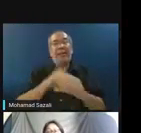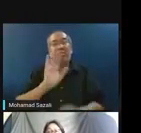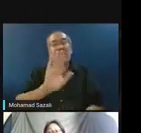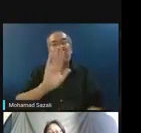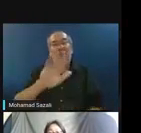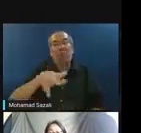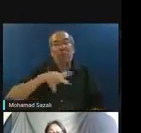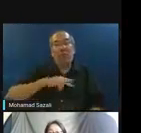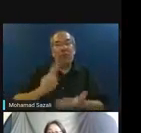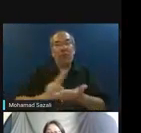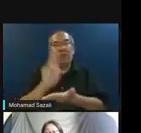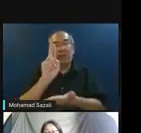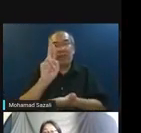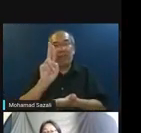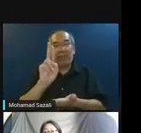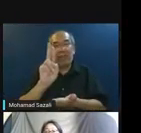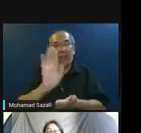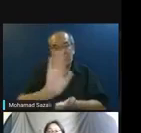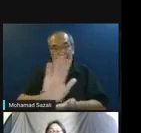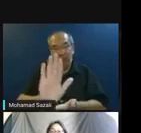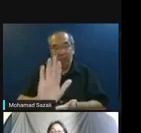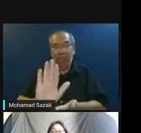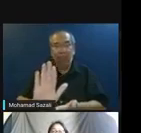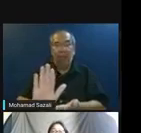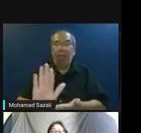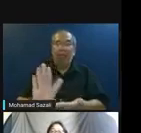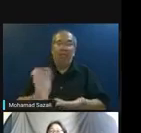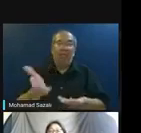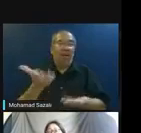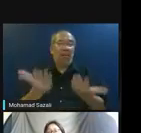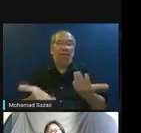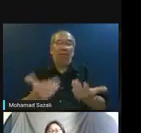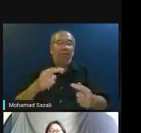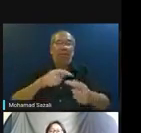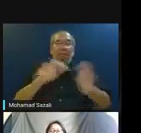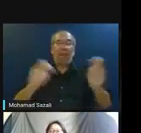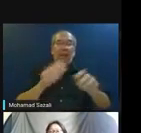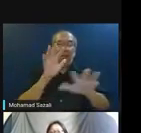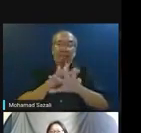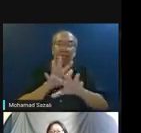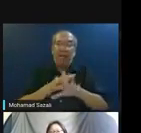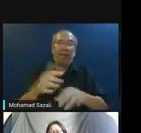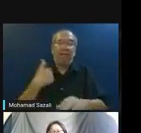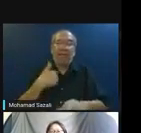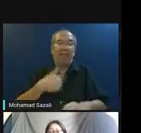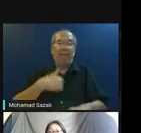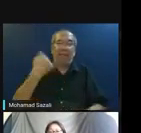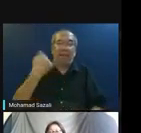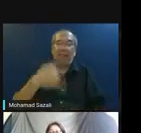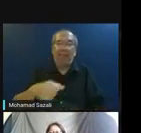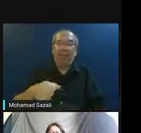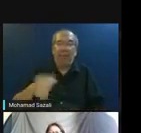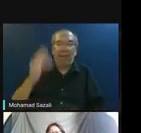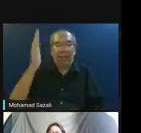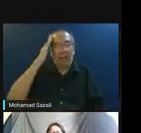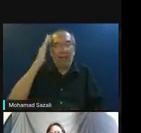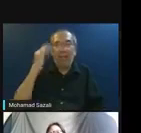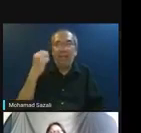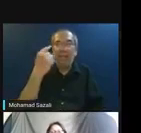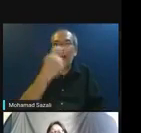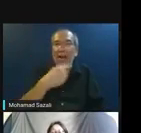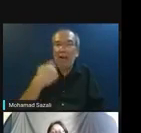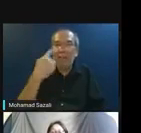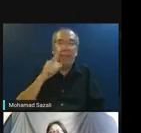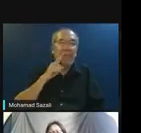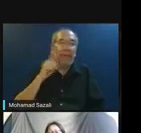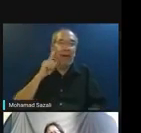normally it's like if you look at the deaf person, you are able to feel it. So let's say there's a deaf person in the university, and